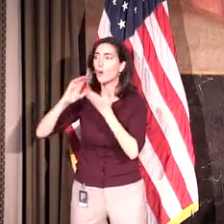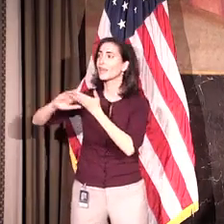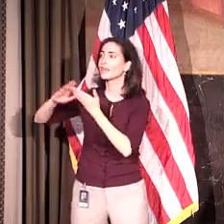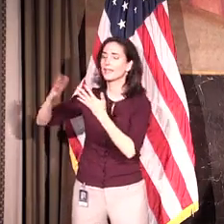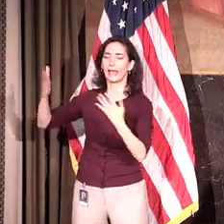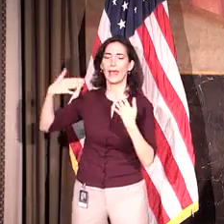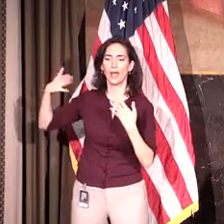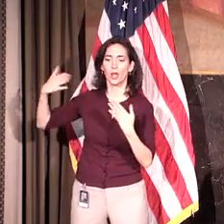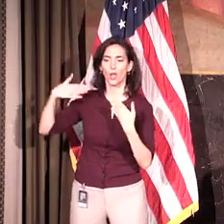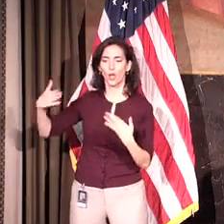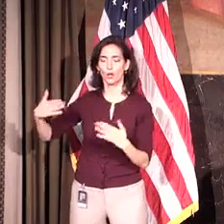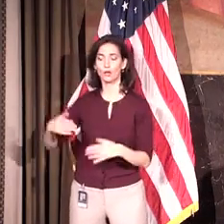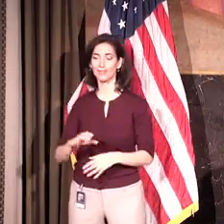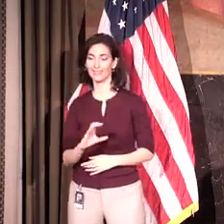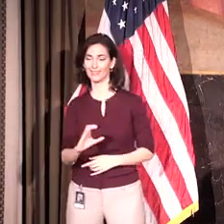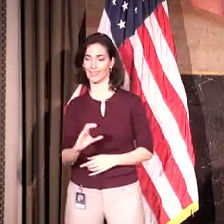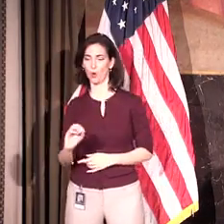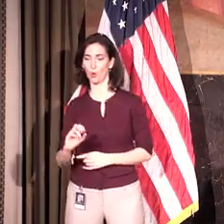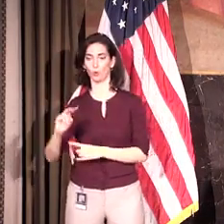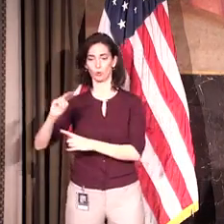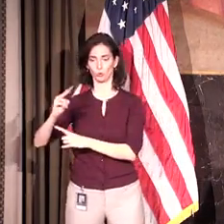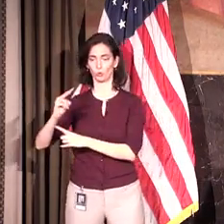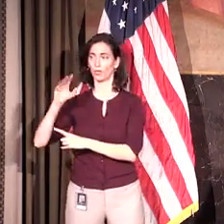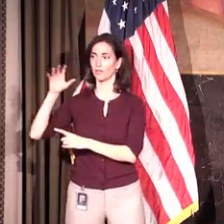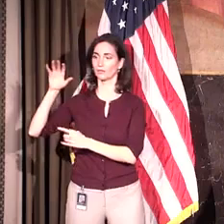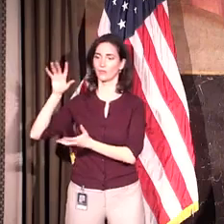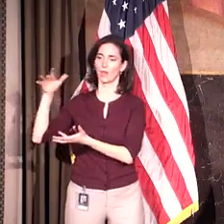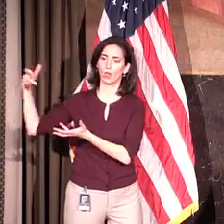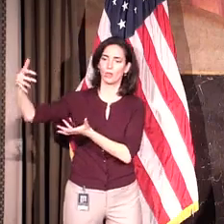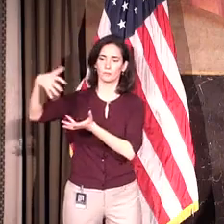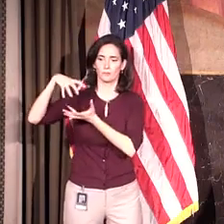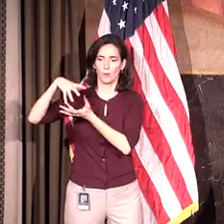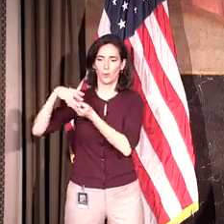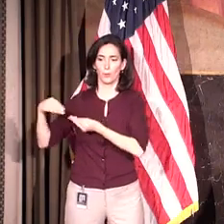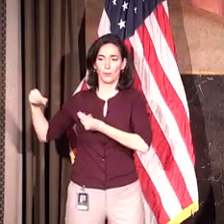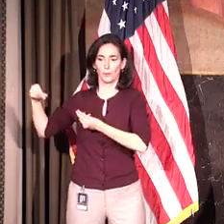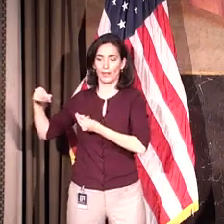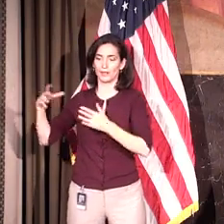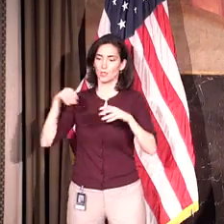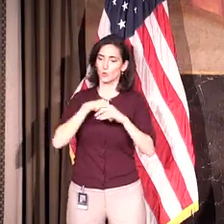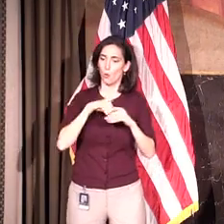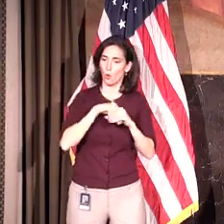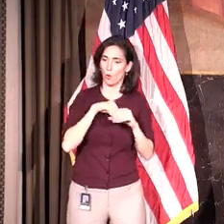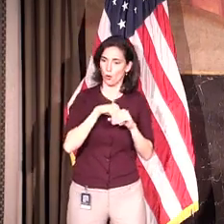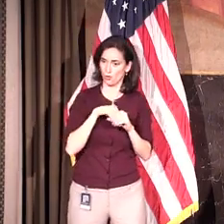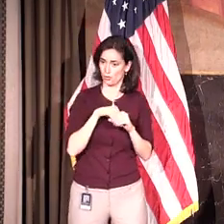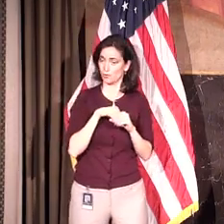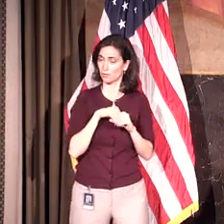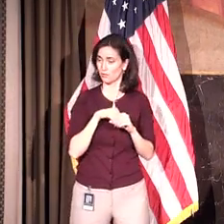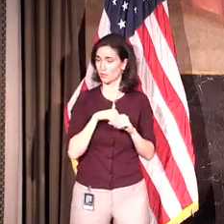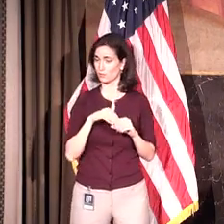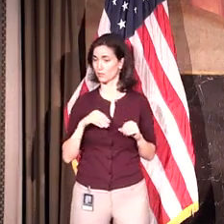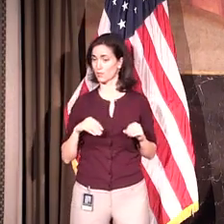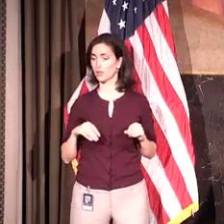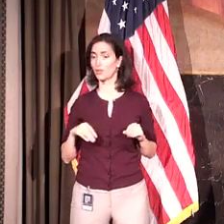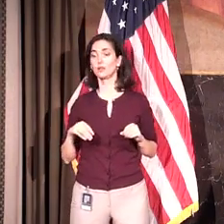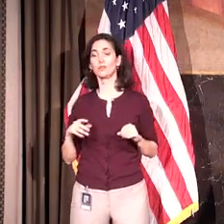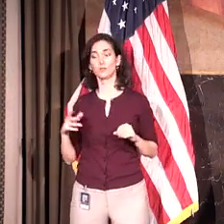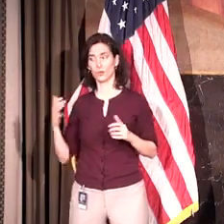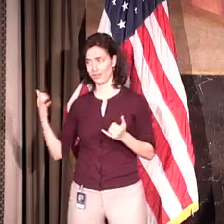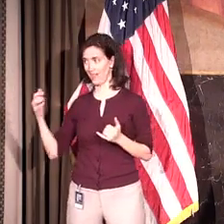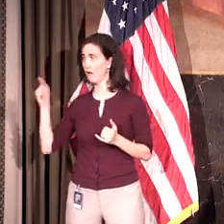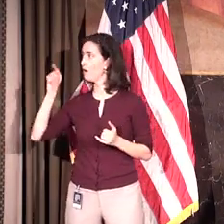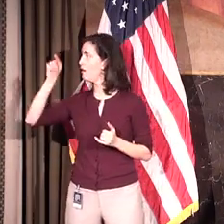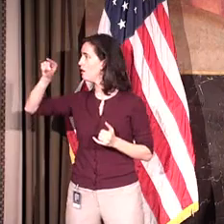So carbon dioxide capture and storage. That's something that investment is coming